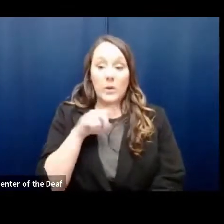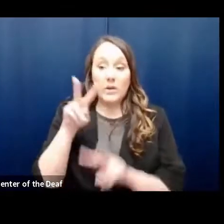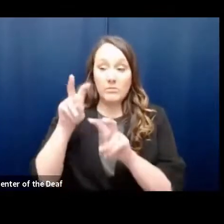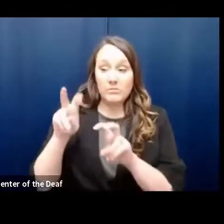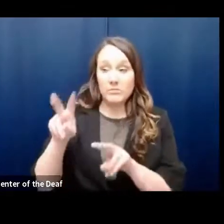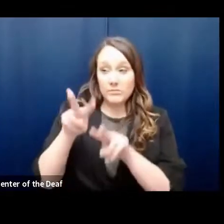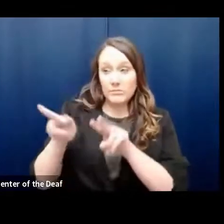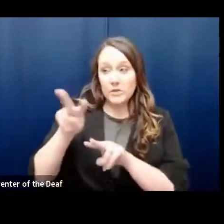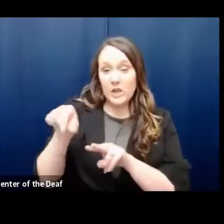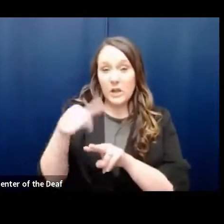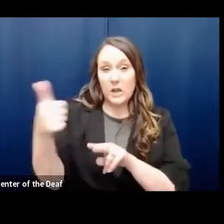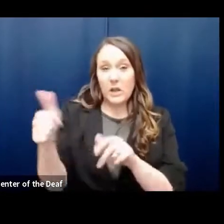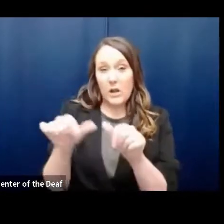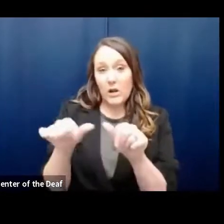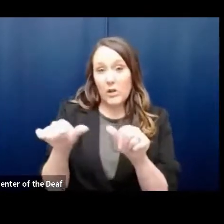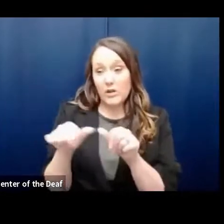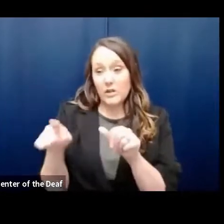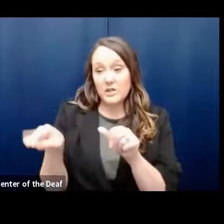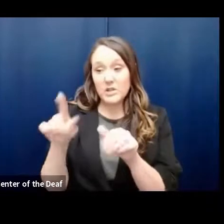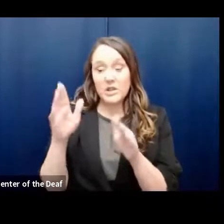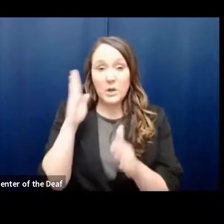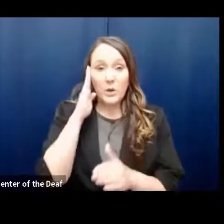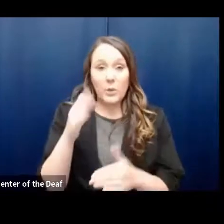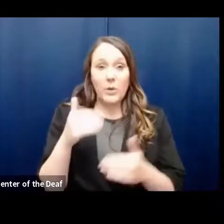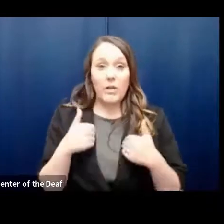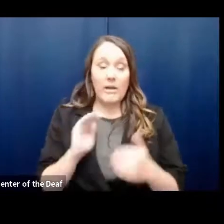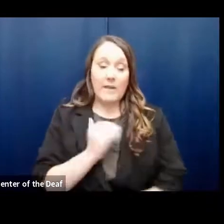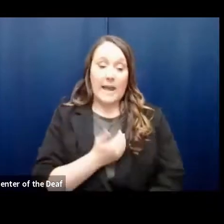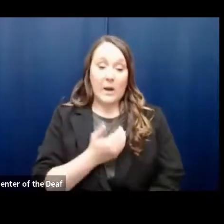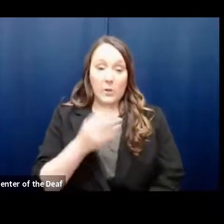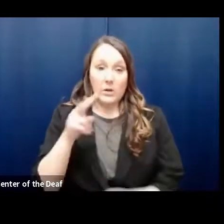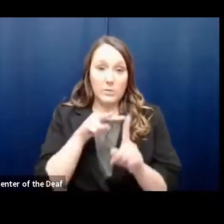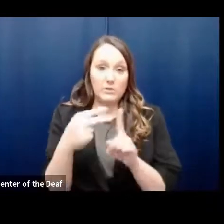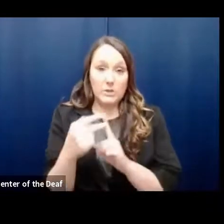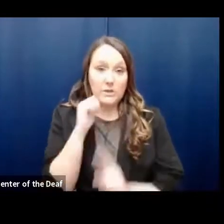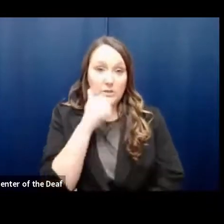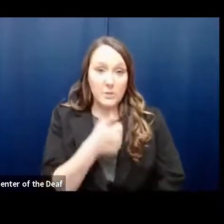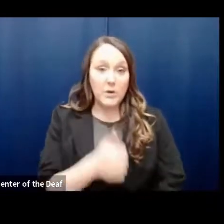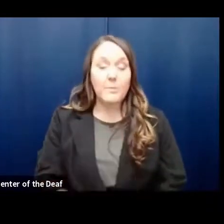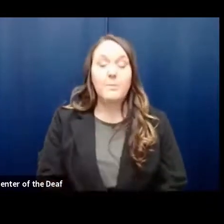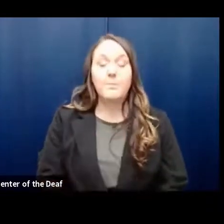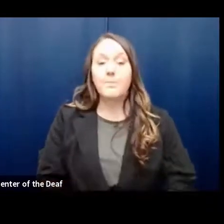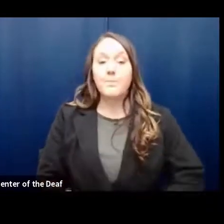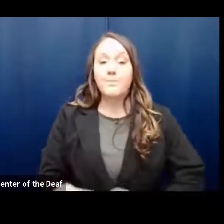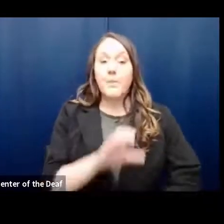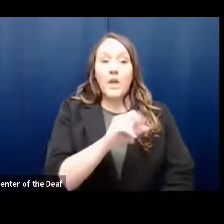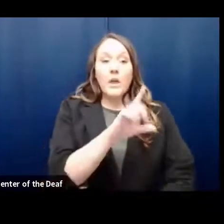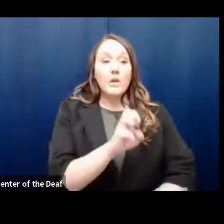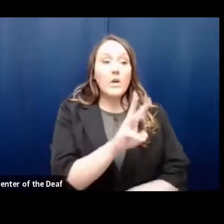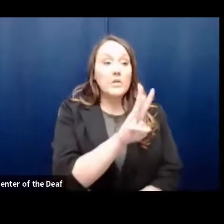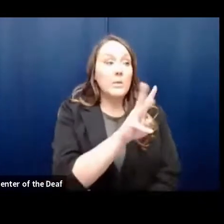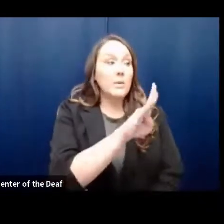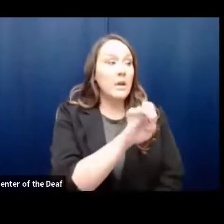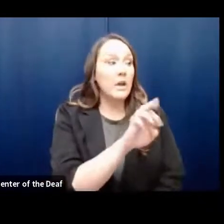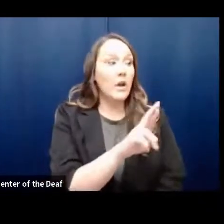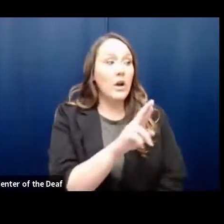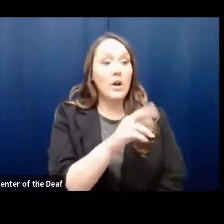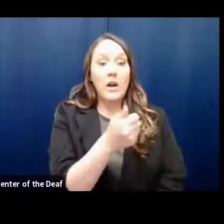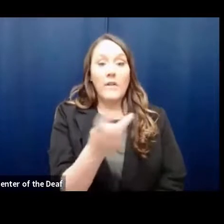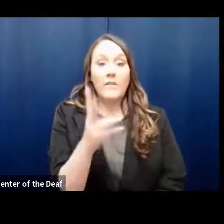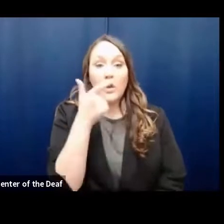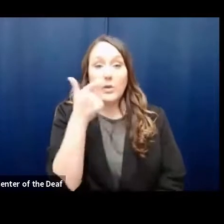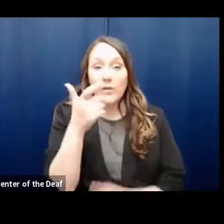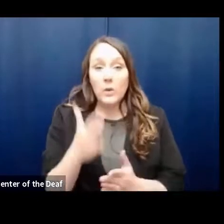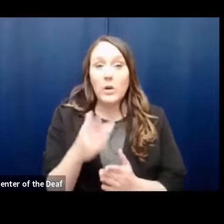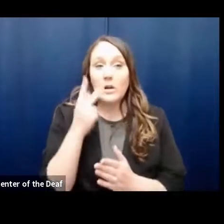that information from our perspective for tomorrow night. From Cole with WBIR, we've gotten several viewers who say they've seen more